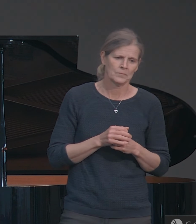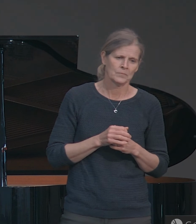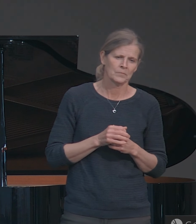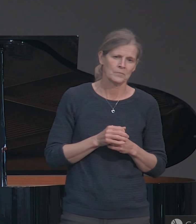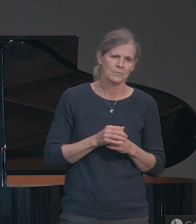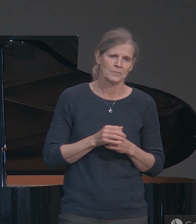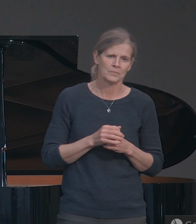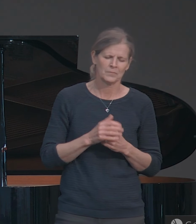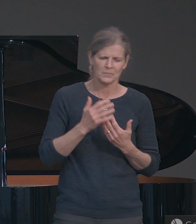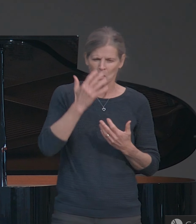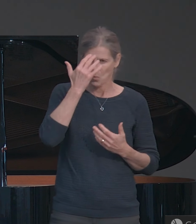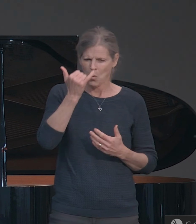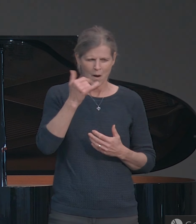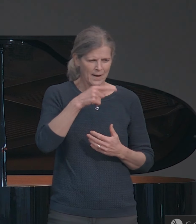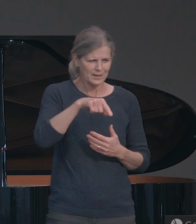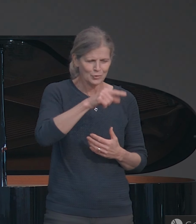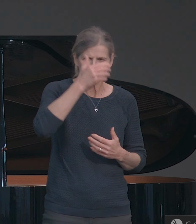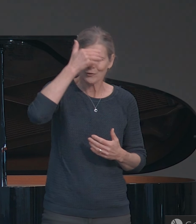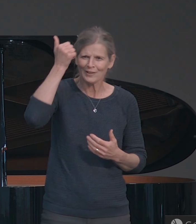Why have you forgotten that work?